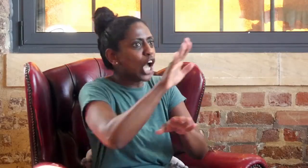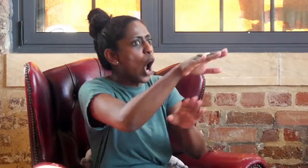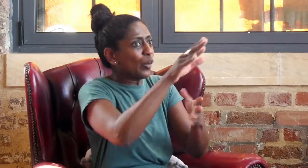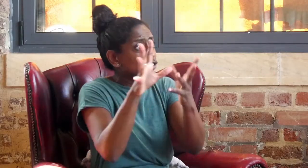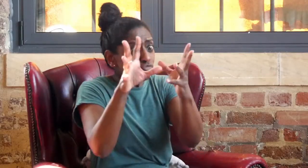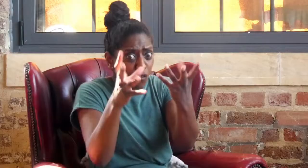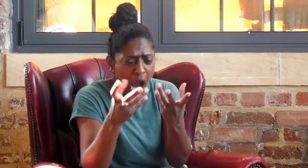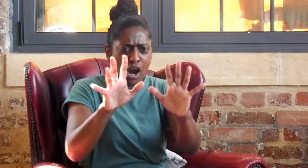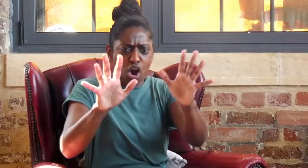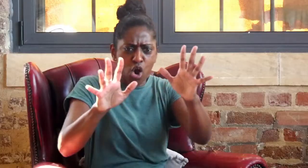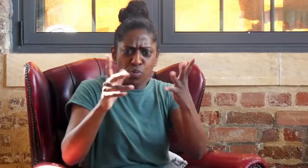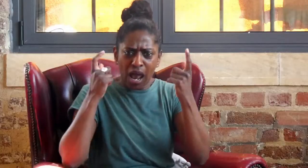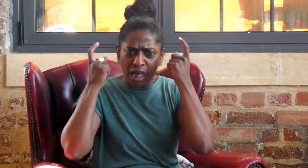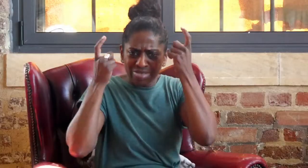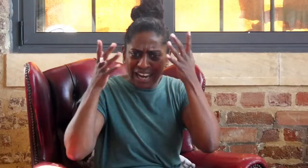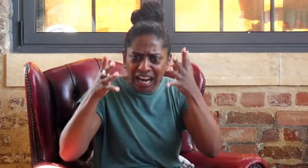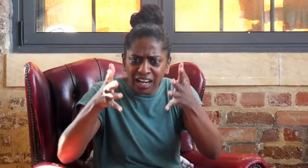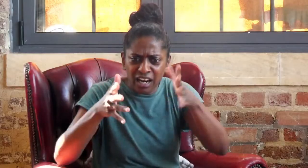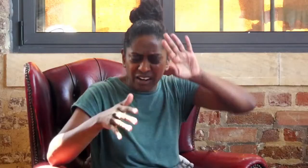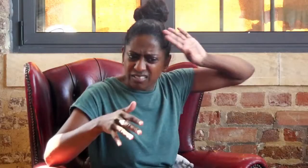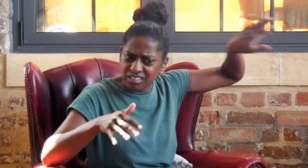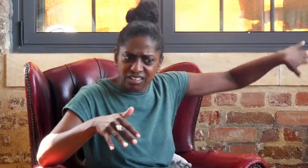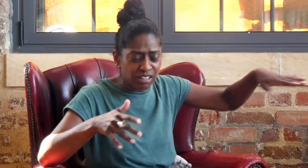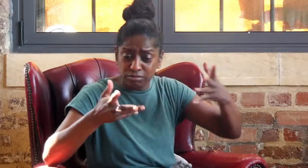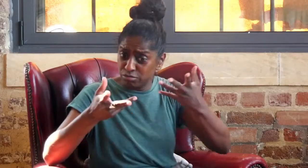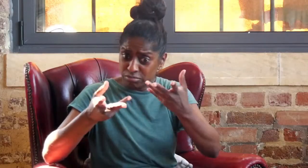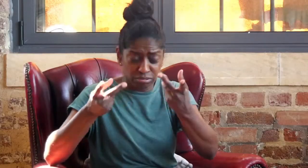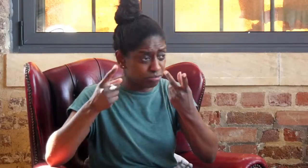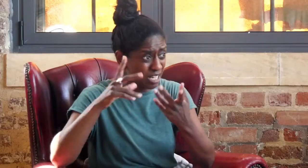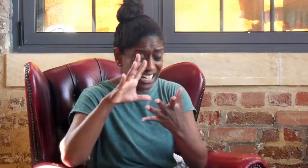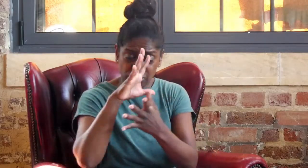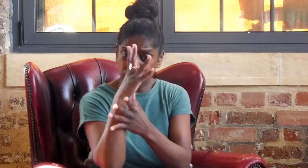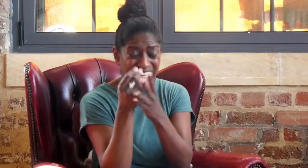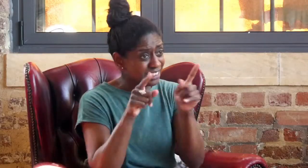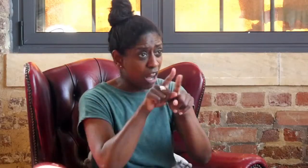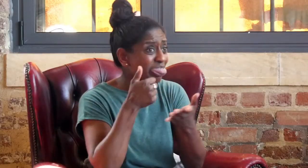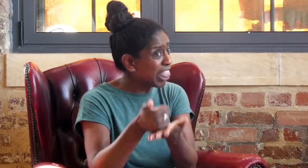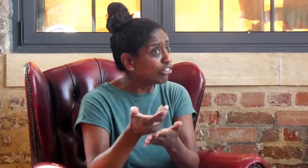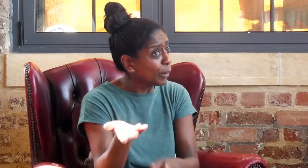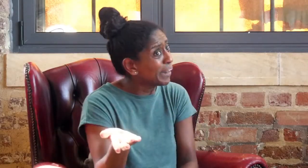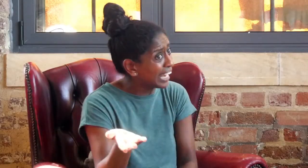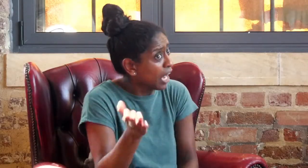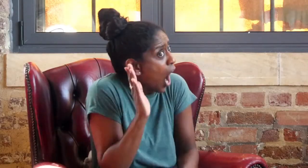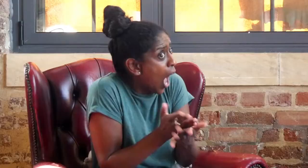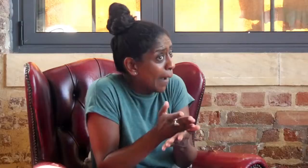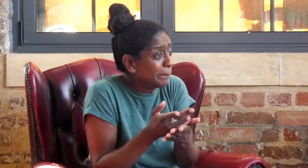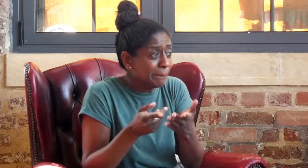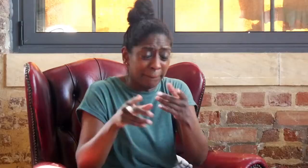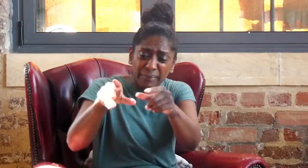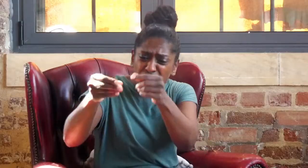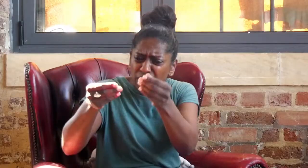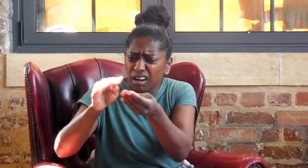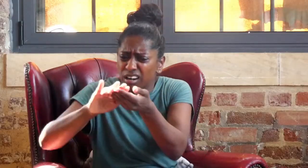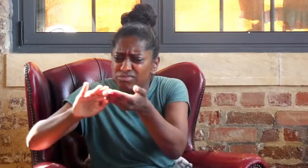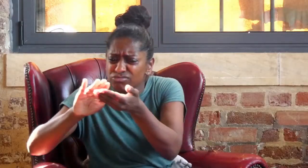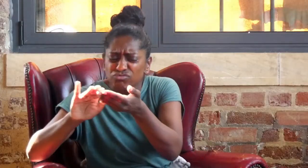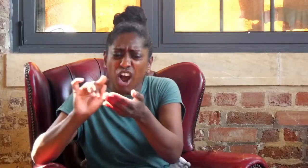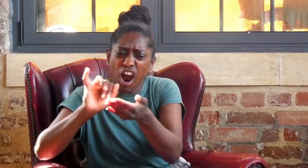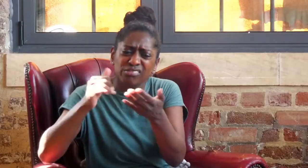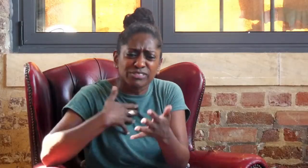plant. You can often leave them to themselves. You don't have to take full responsibility. And then I feel like that's a bit therapeutic as well. Like you look